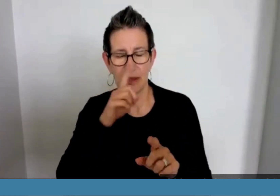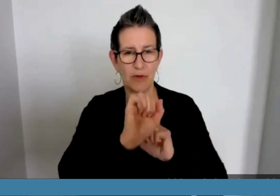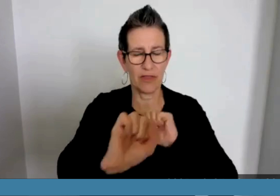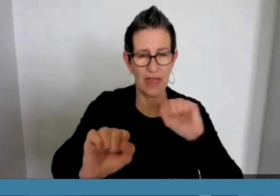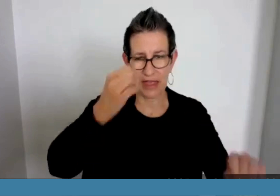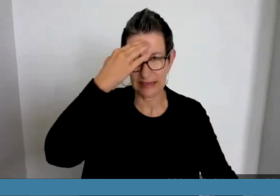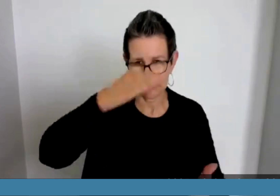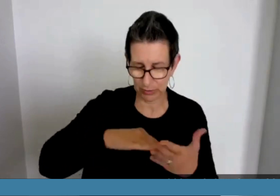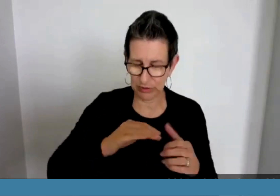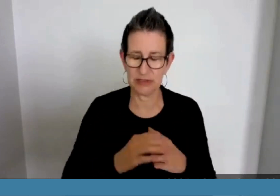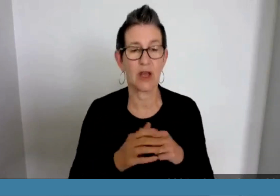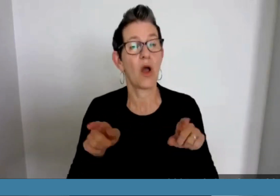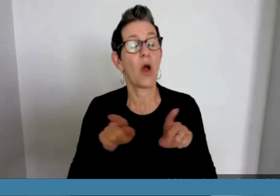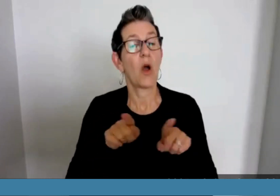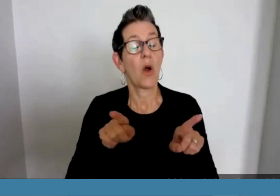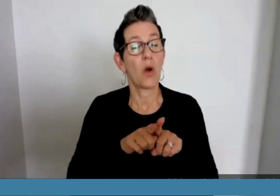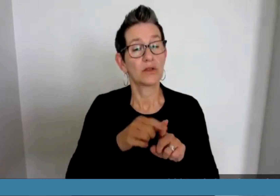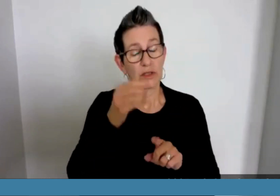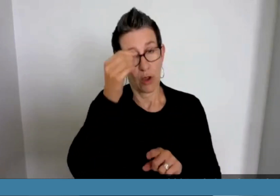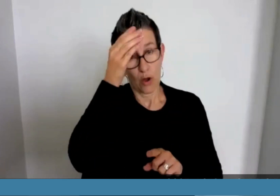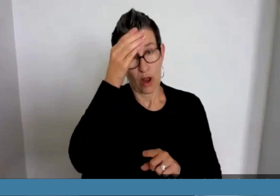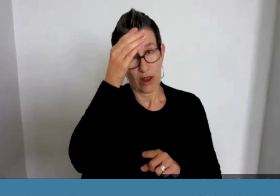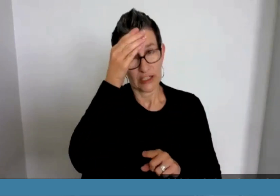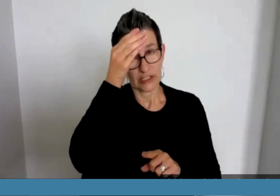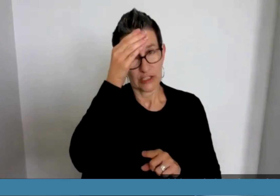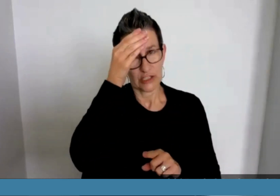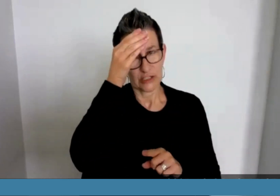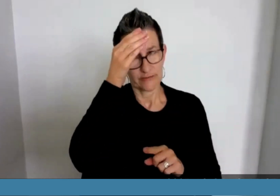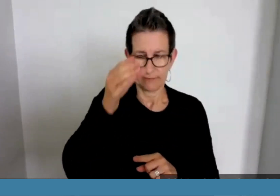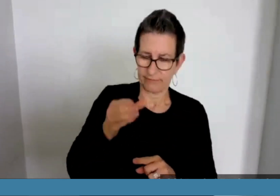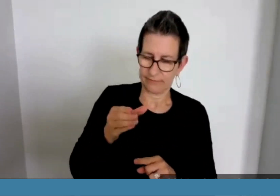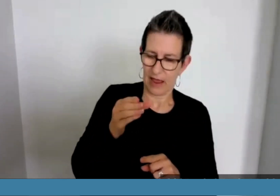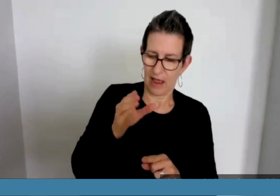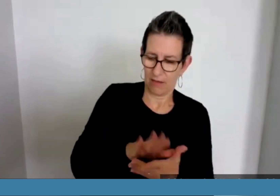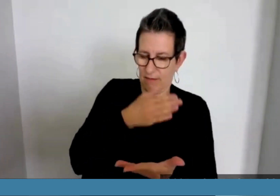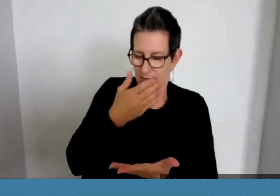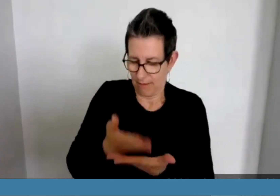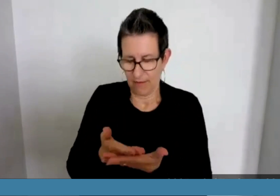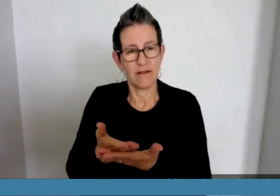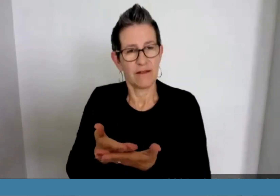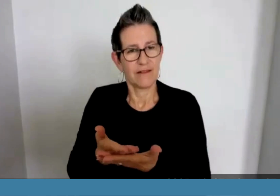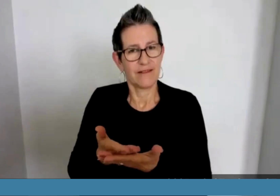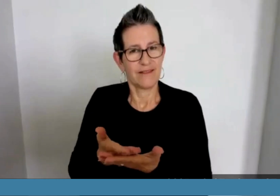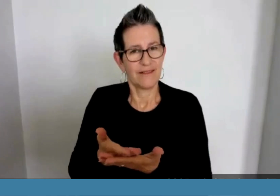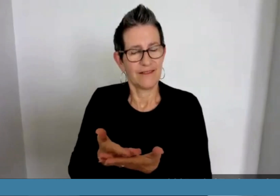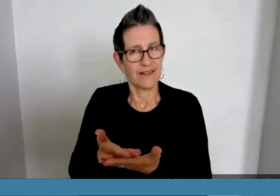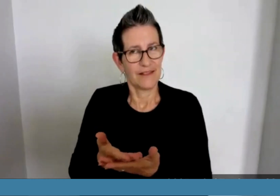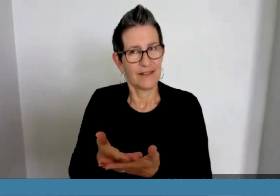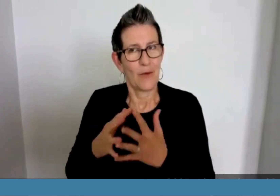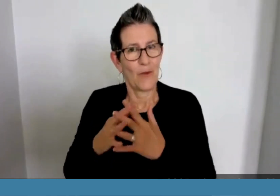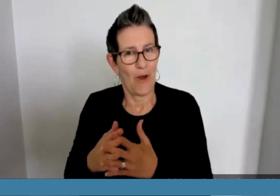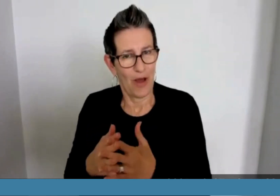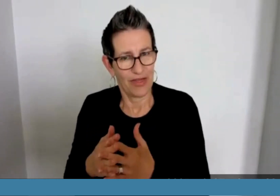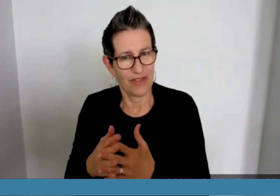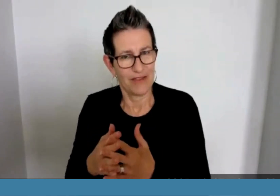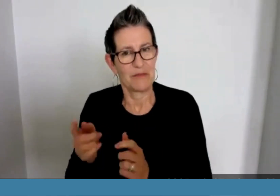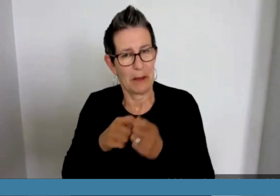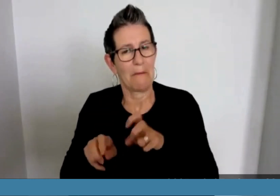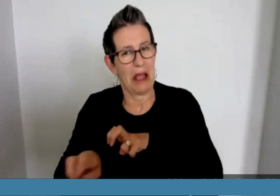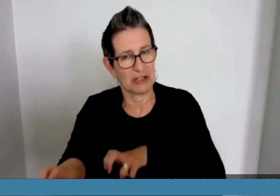Finally, knowledge translation. We prioritise translating research findings into actionable outcomes, whether